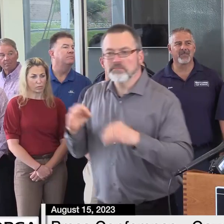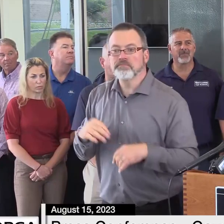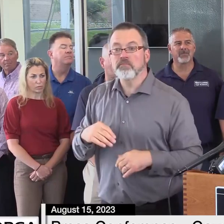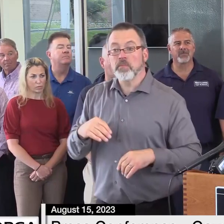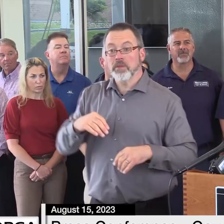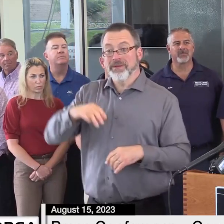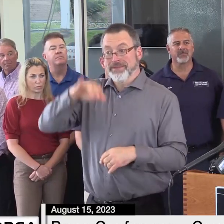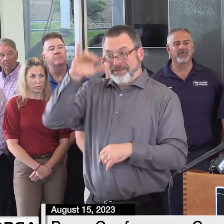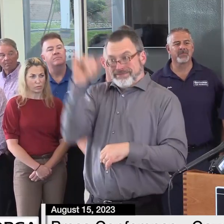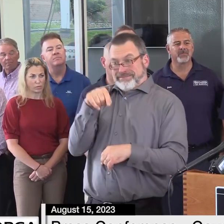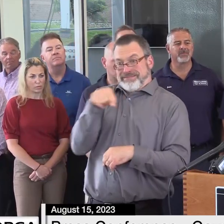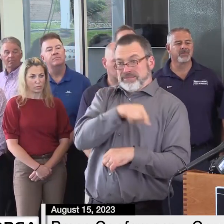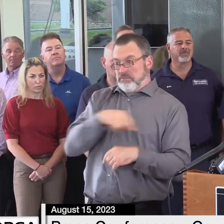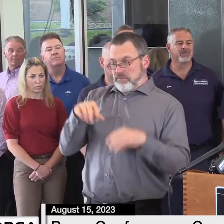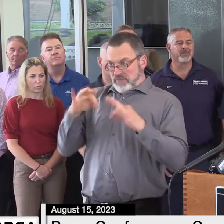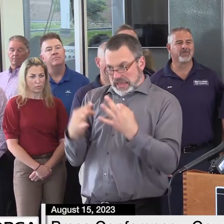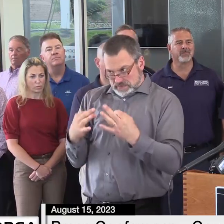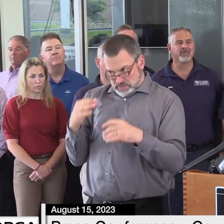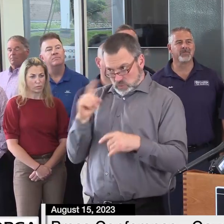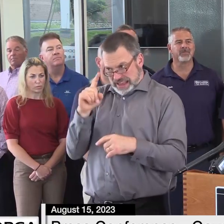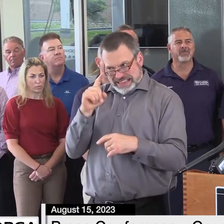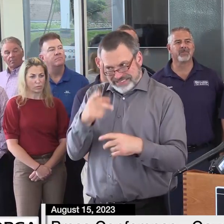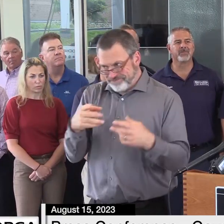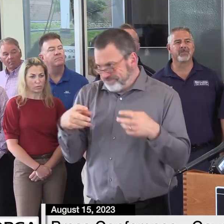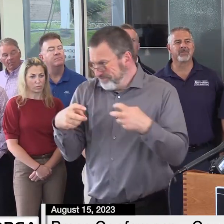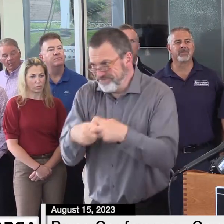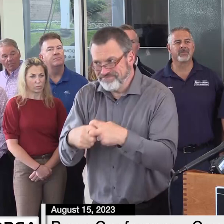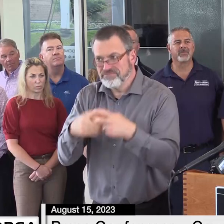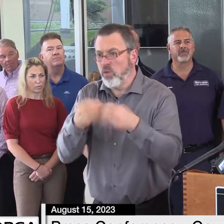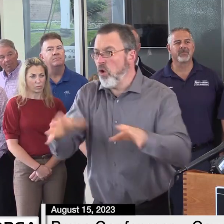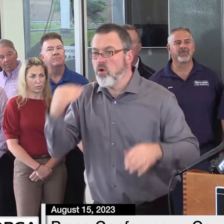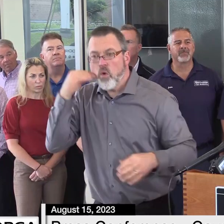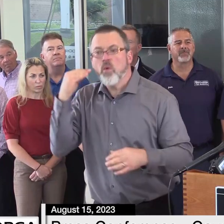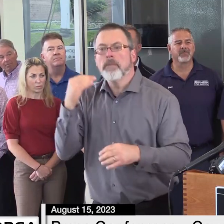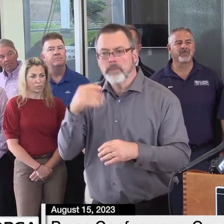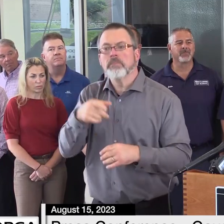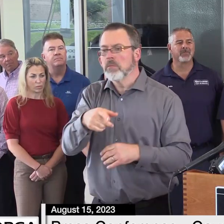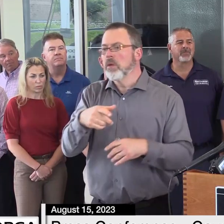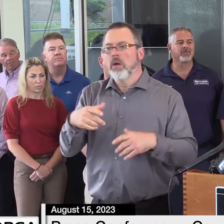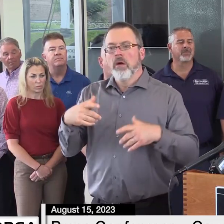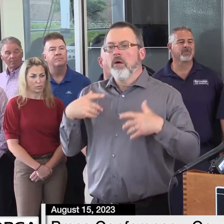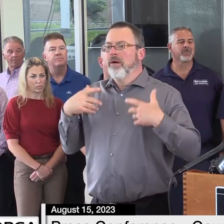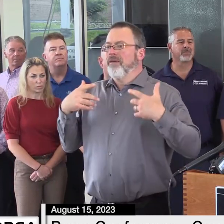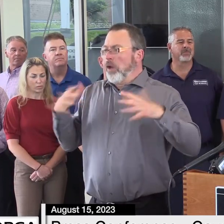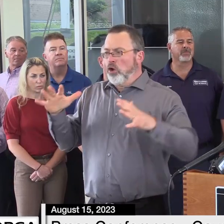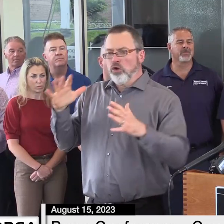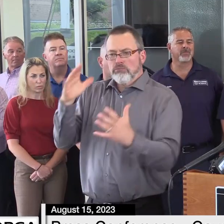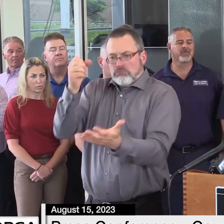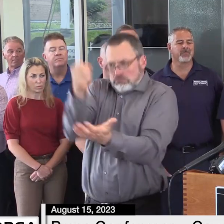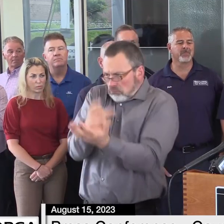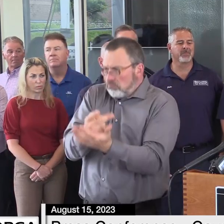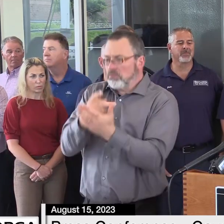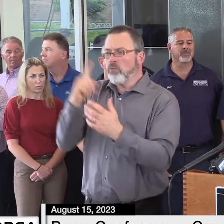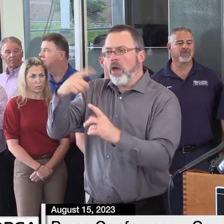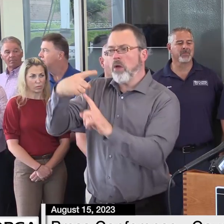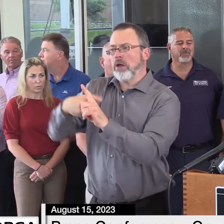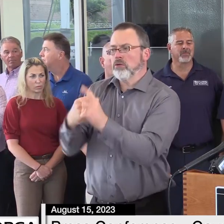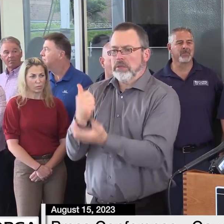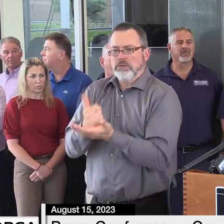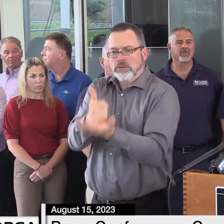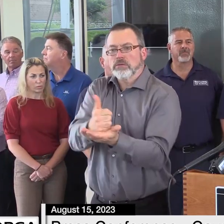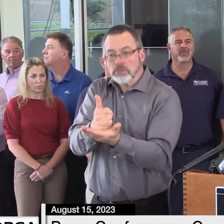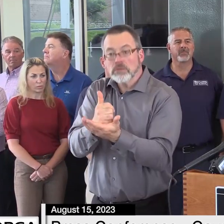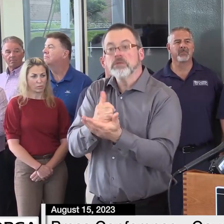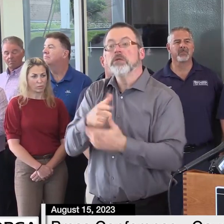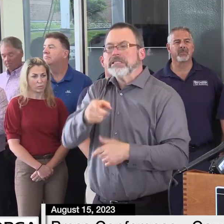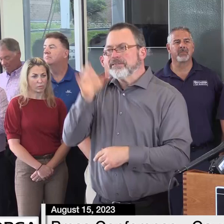that are currently displaced, they are authorized rental assistance. So they've, you know, they've found a place to go, or they're